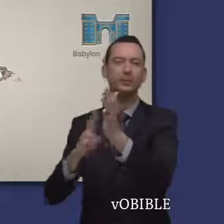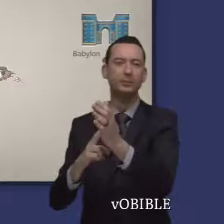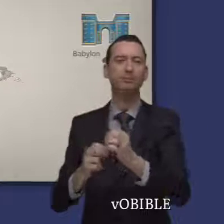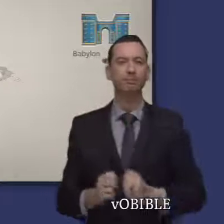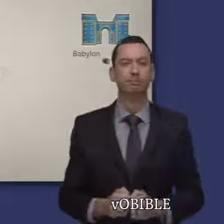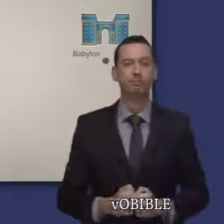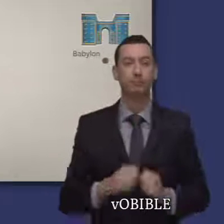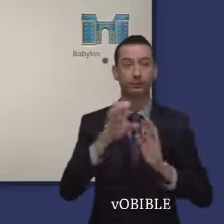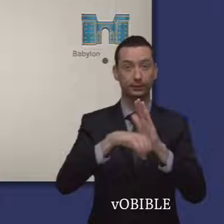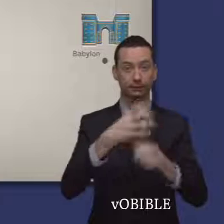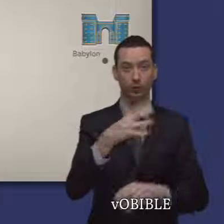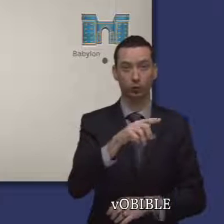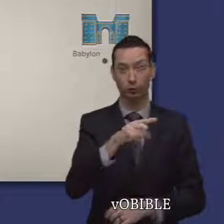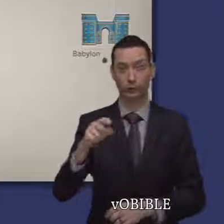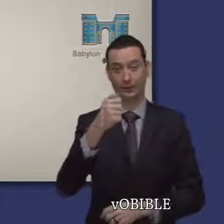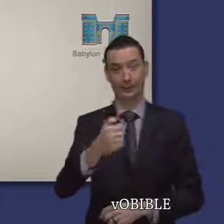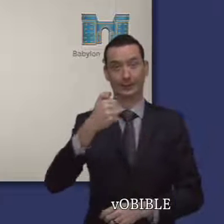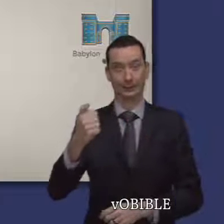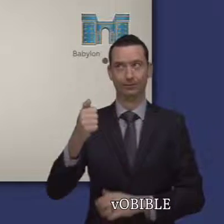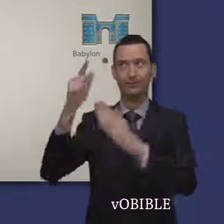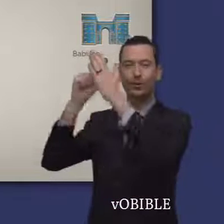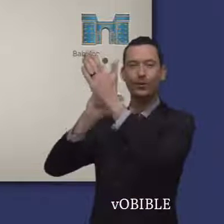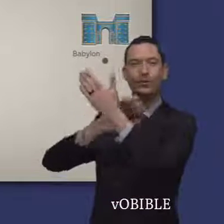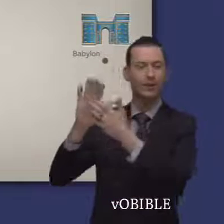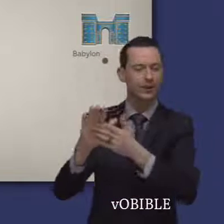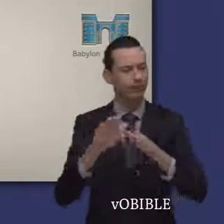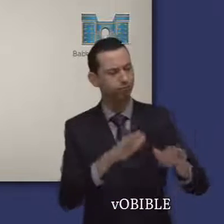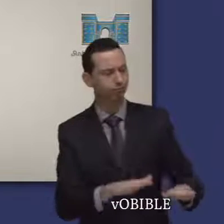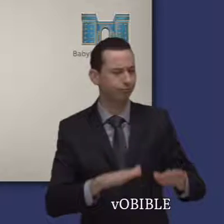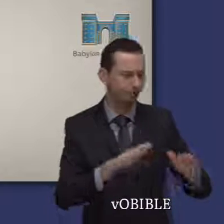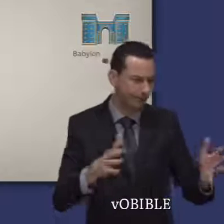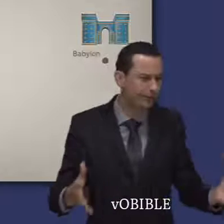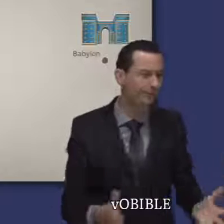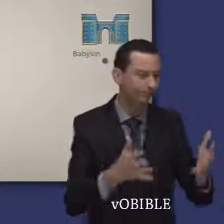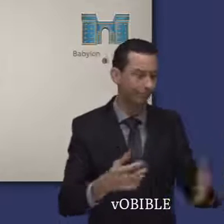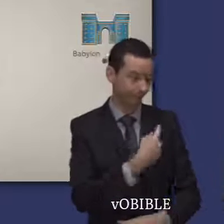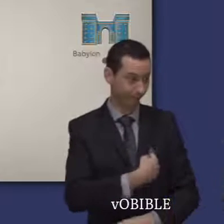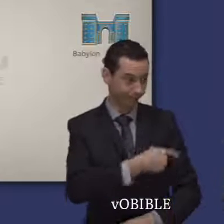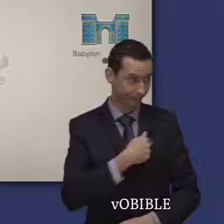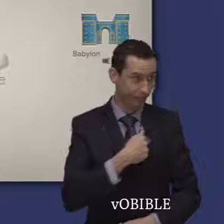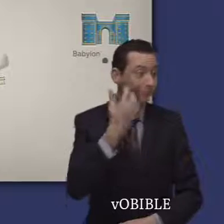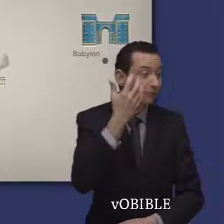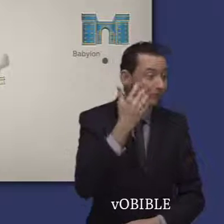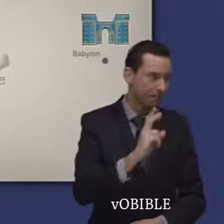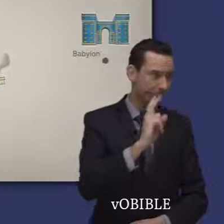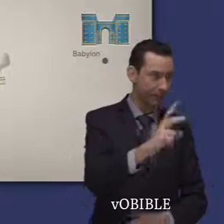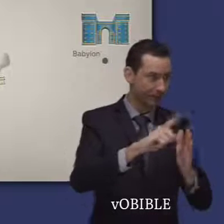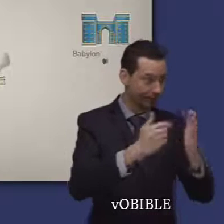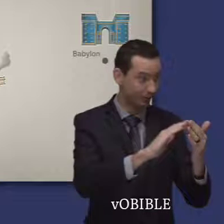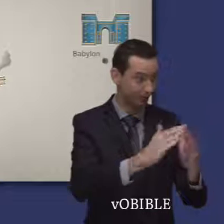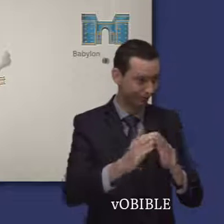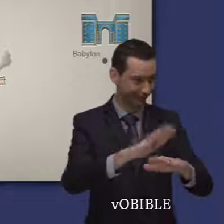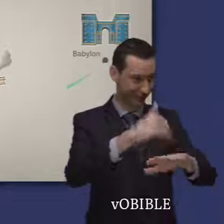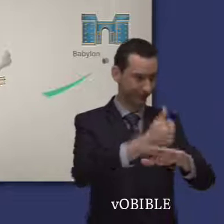Babylon. In chapters 40 to 66, Jehovah comforts his people and promises to restore